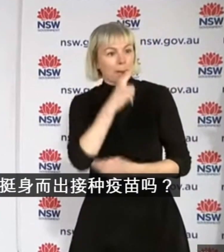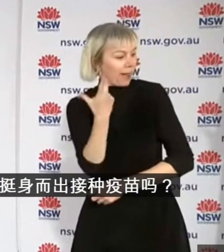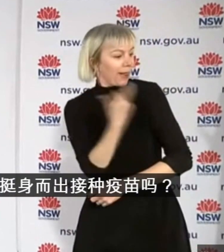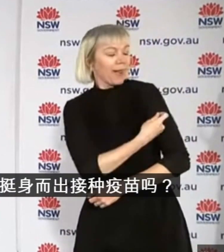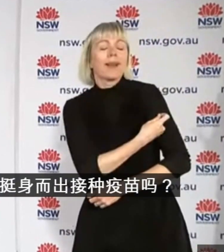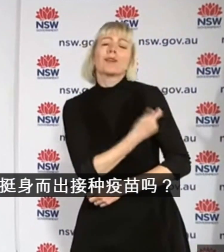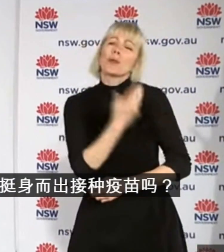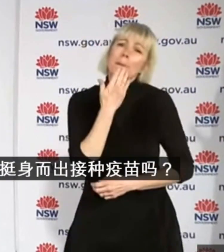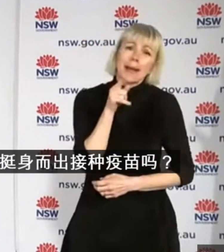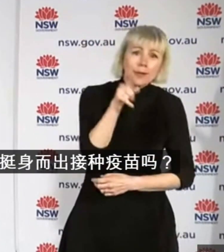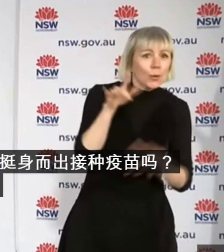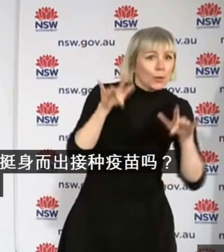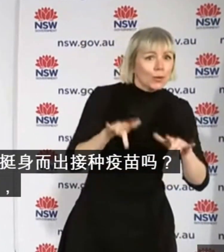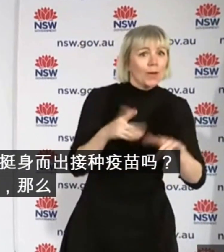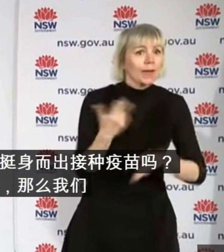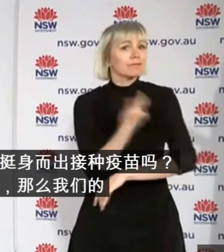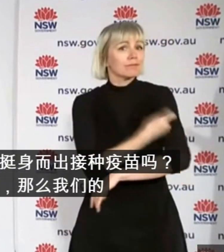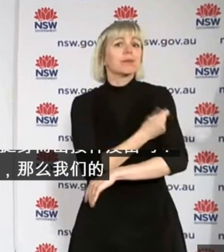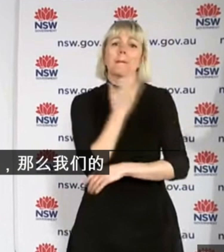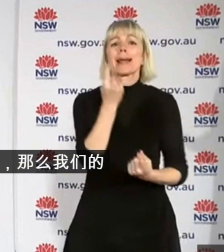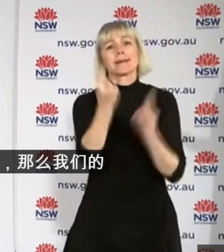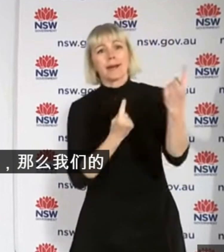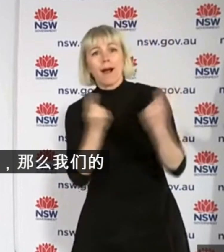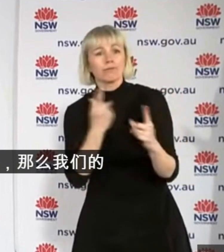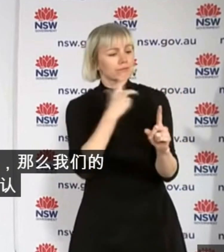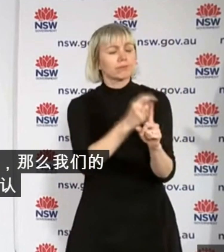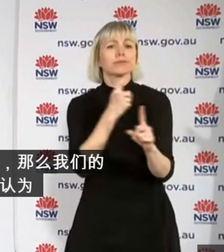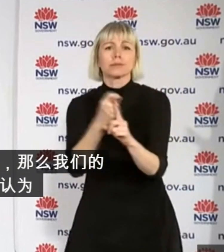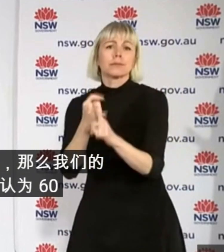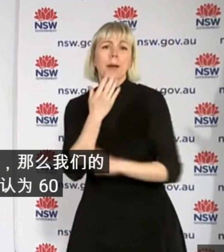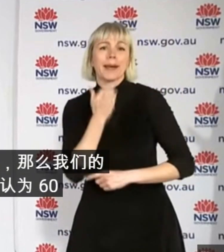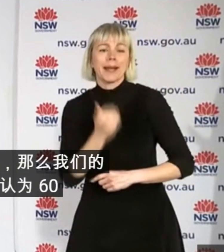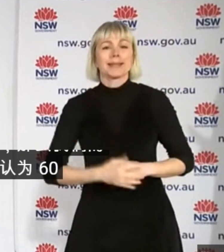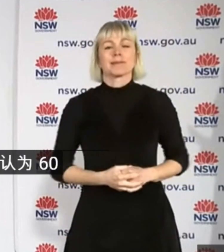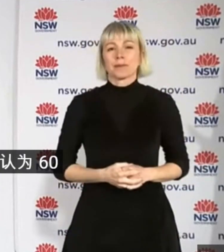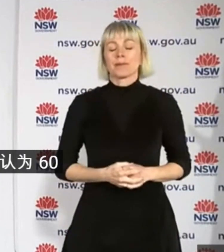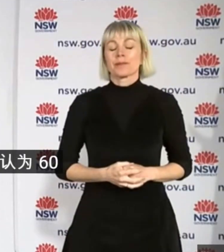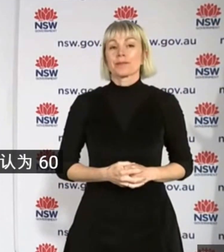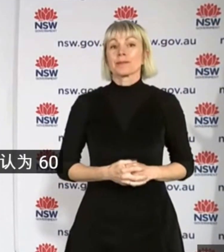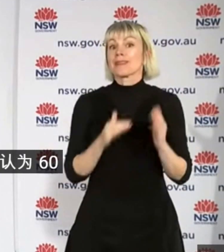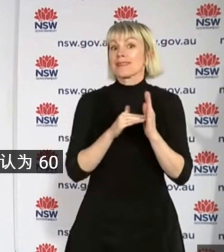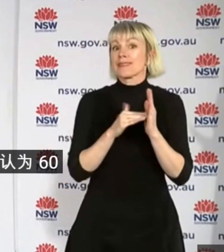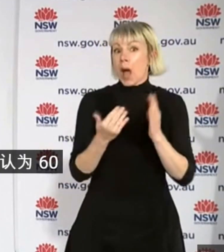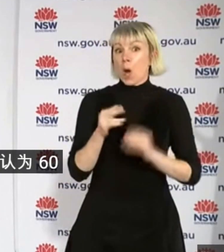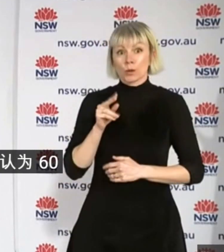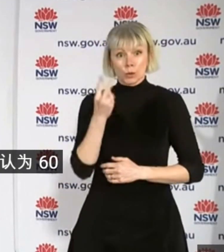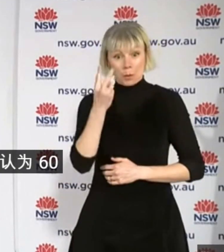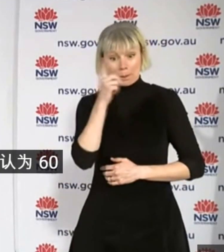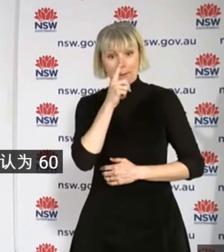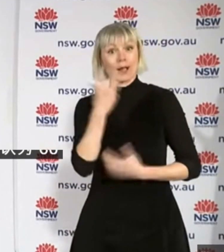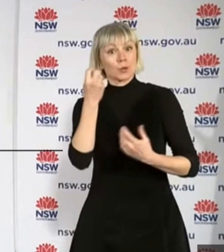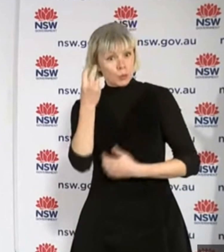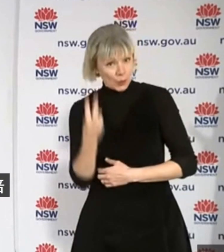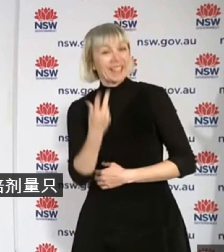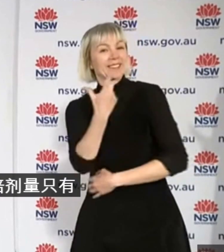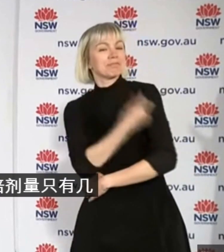get vaccinated if you haven't already done so. Our double dose has been confirmed now at 60%. We are literally just a few